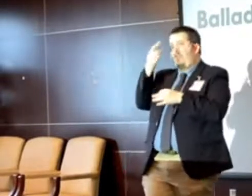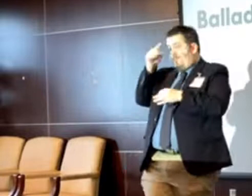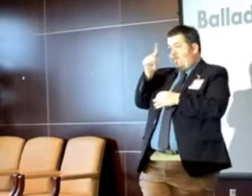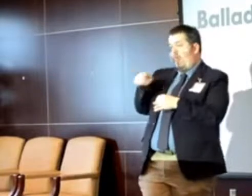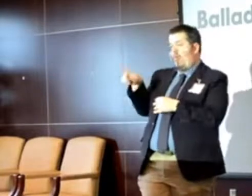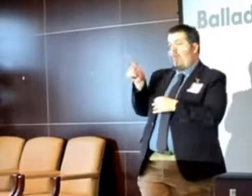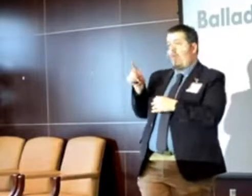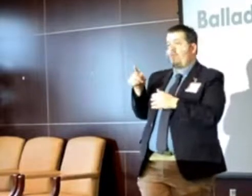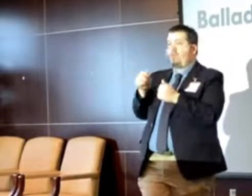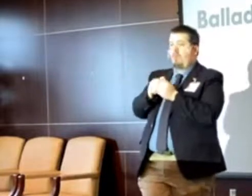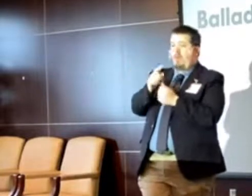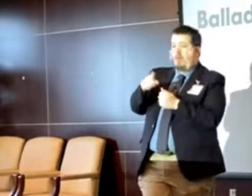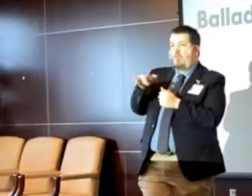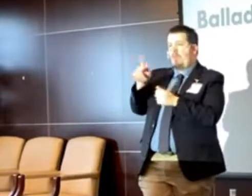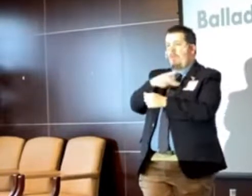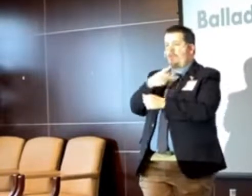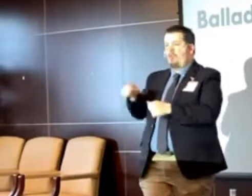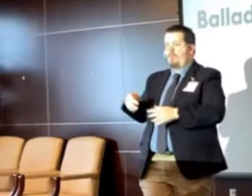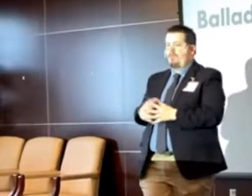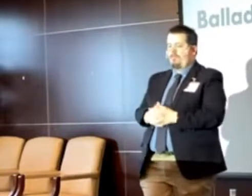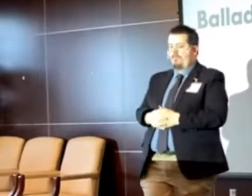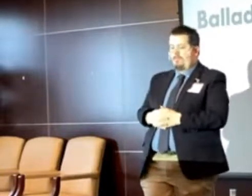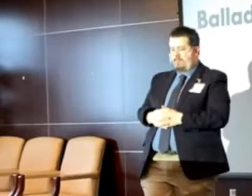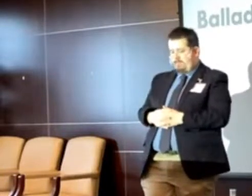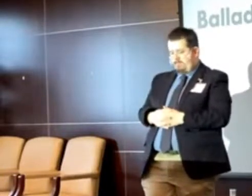decisions between themselves and their patients.